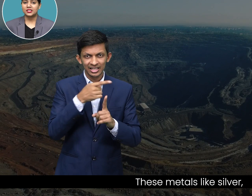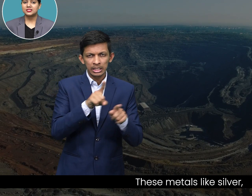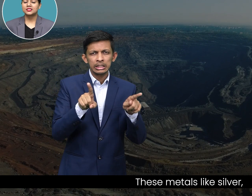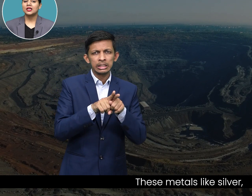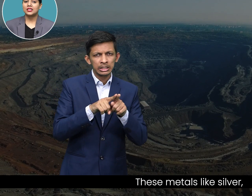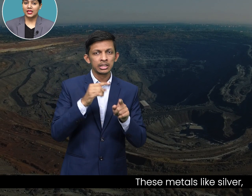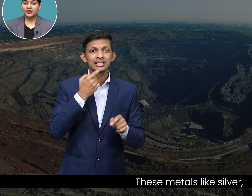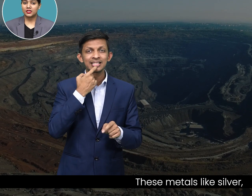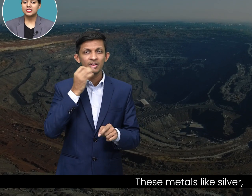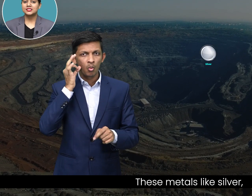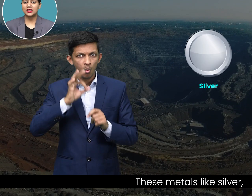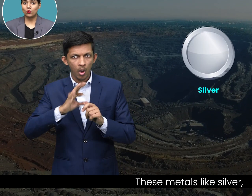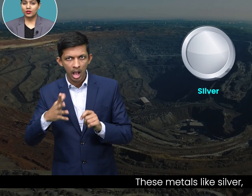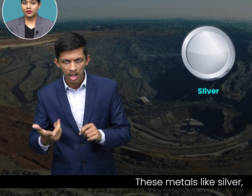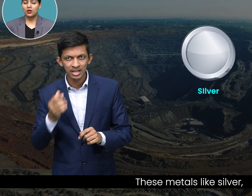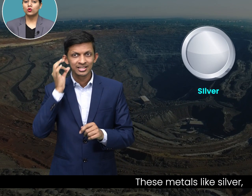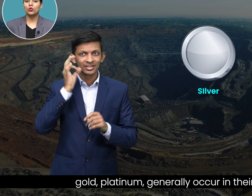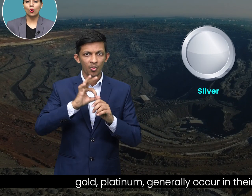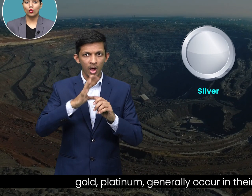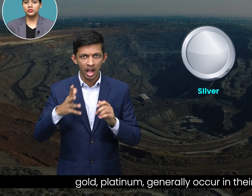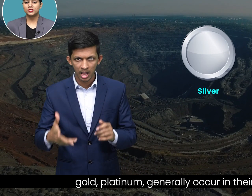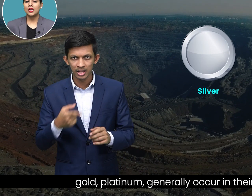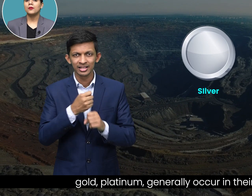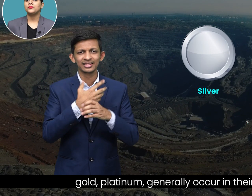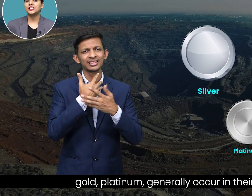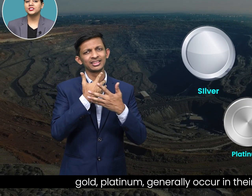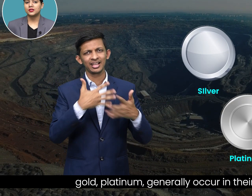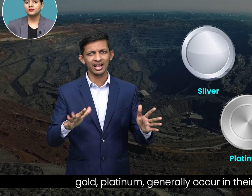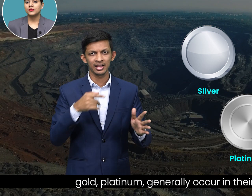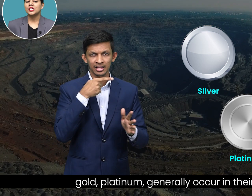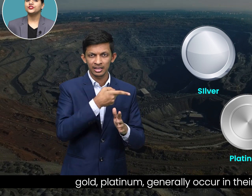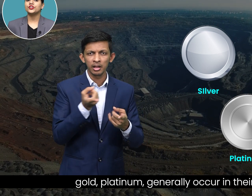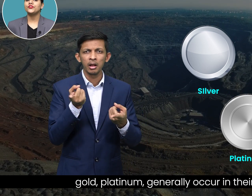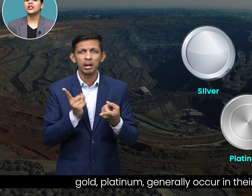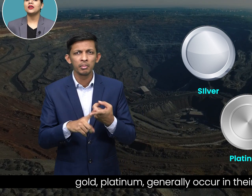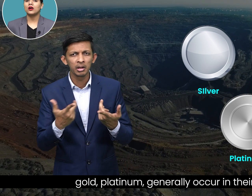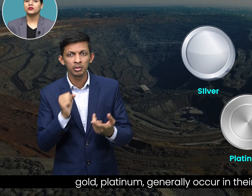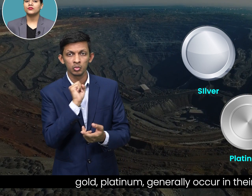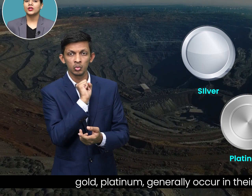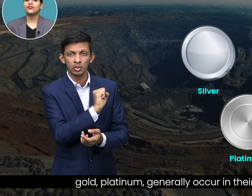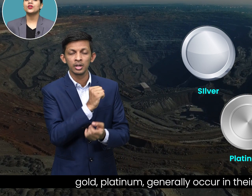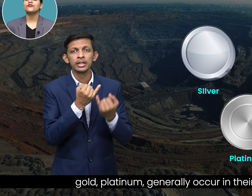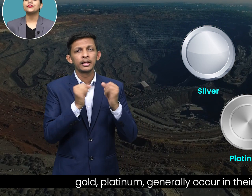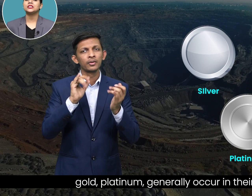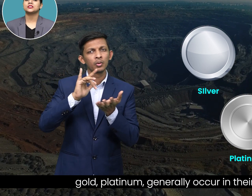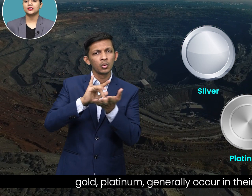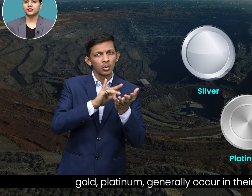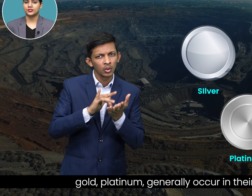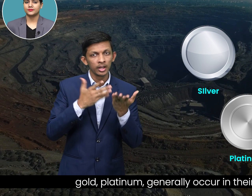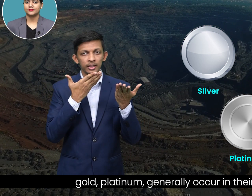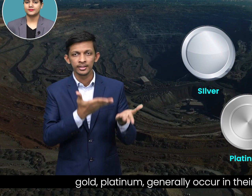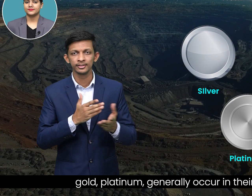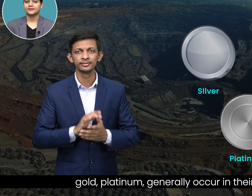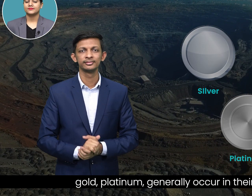These metals like silver, gold, platinum generally occur in their free